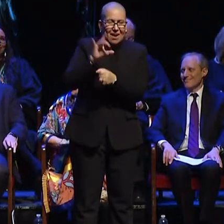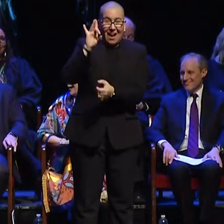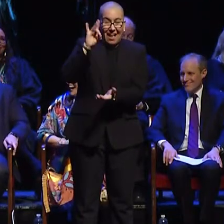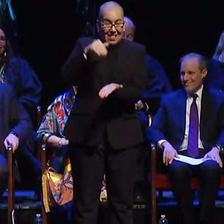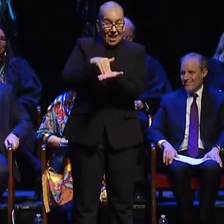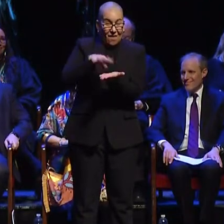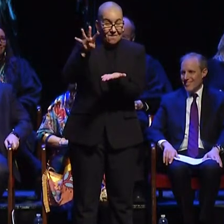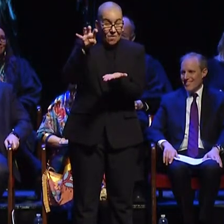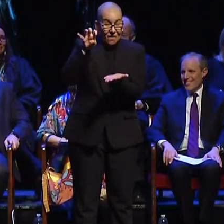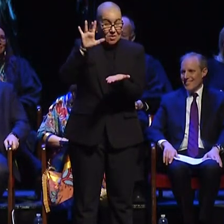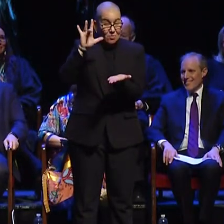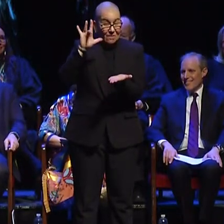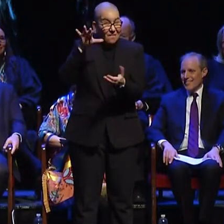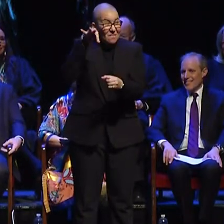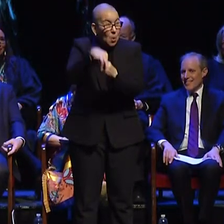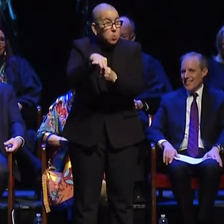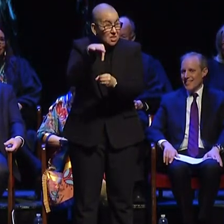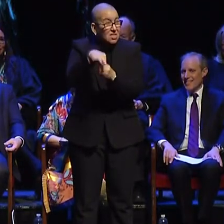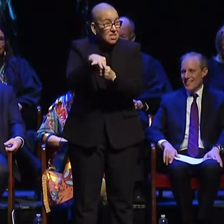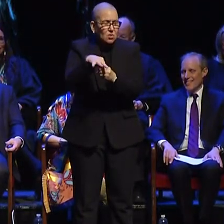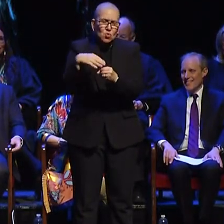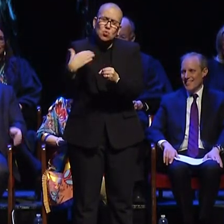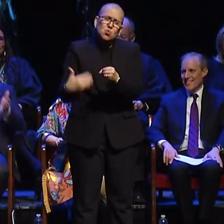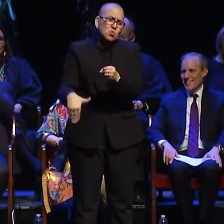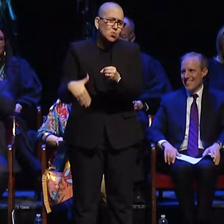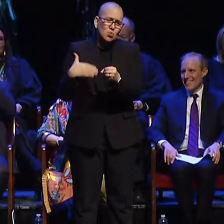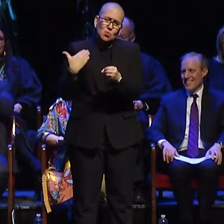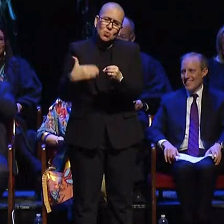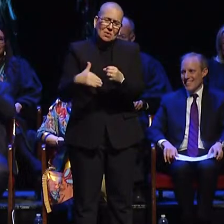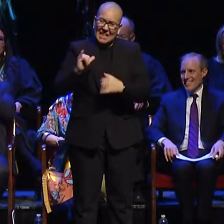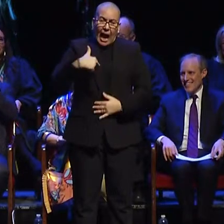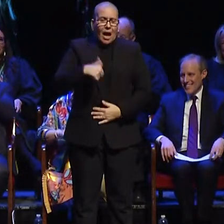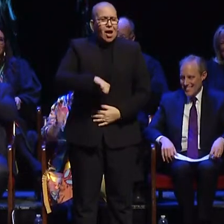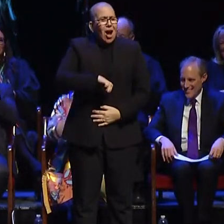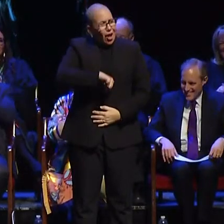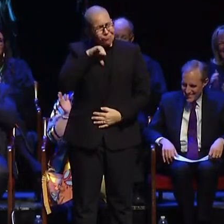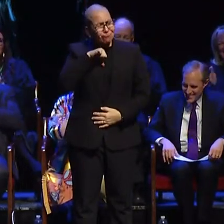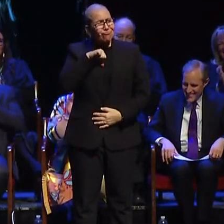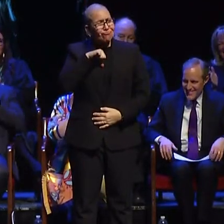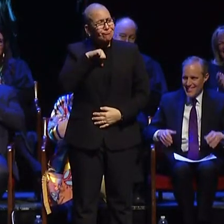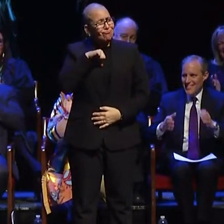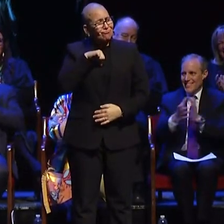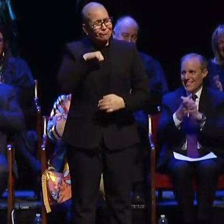really owe it to everybody. Thank you.